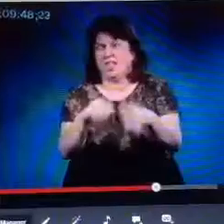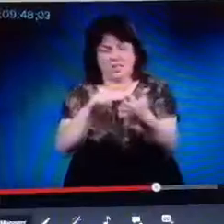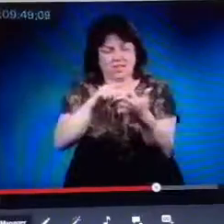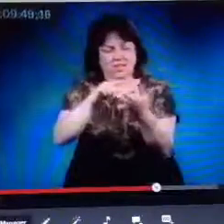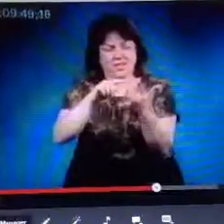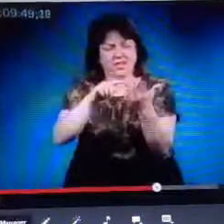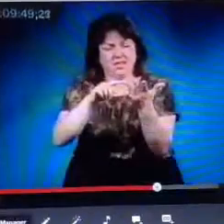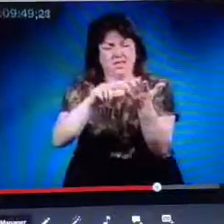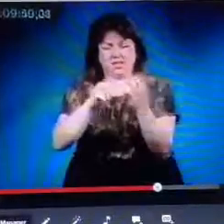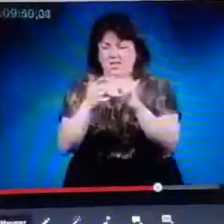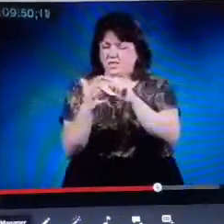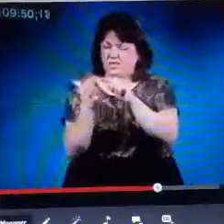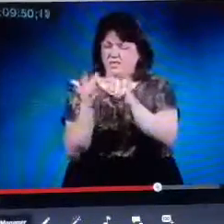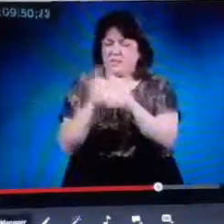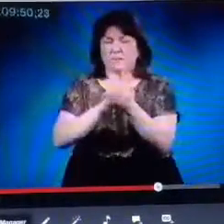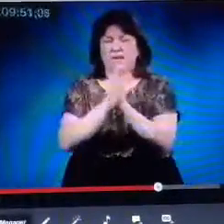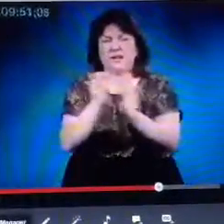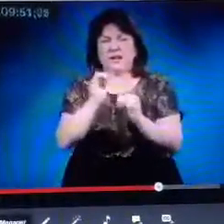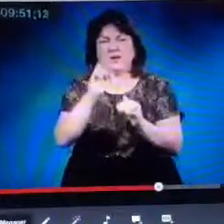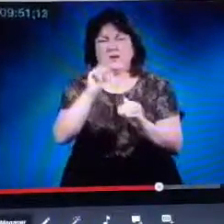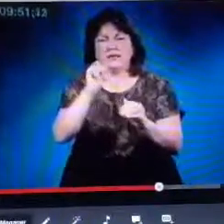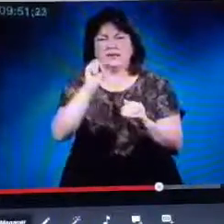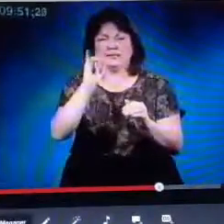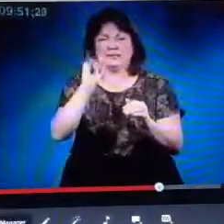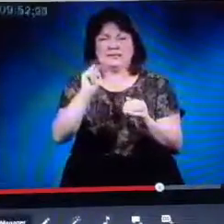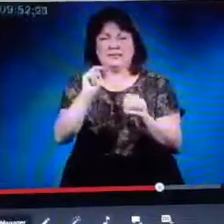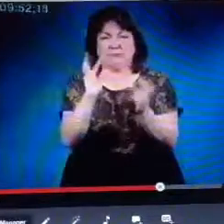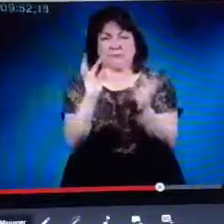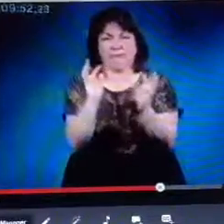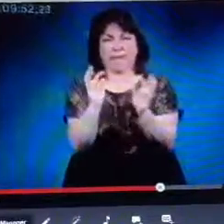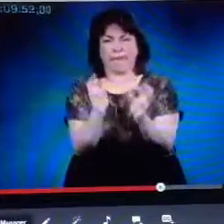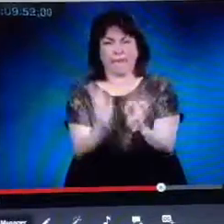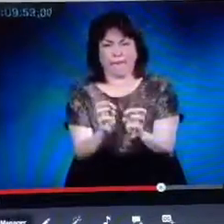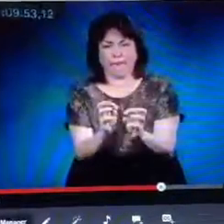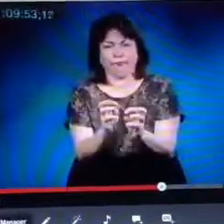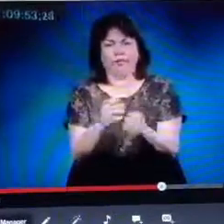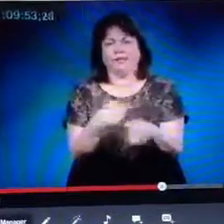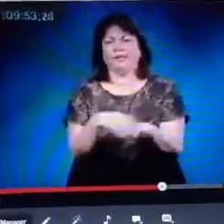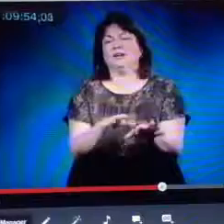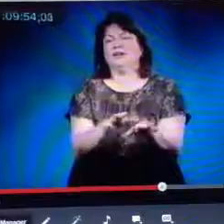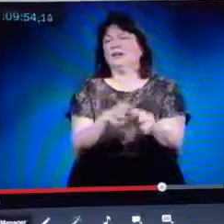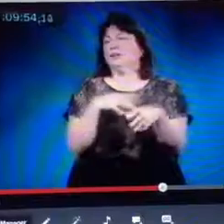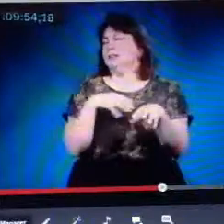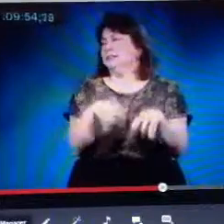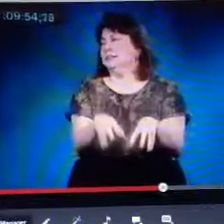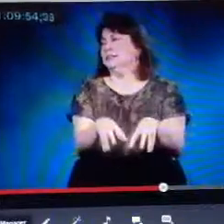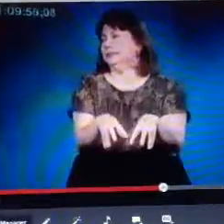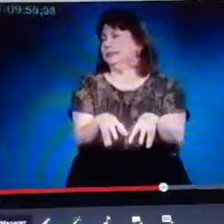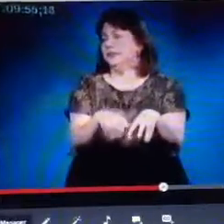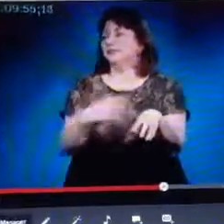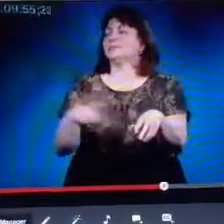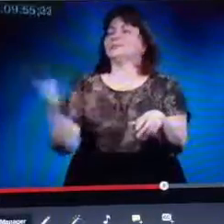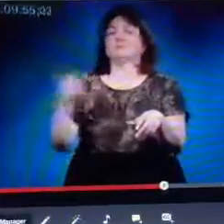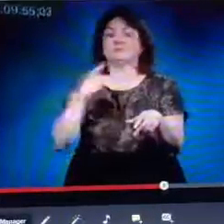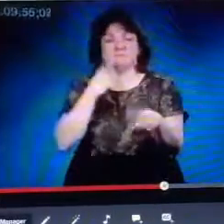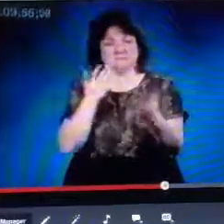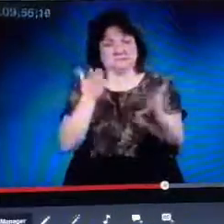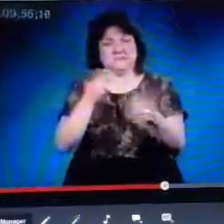4 hours, and my fingertips started to look like raisins. They were shriveling up. But I sat there with my hands